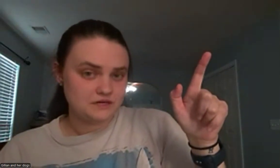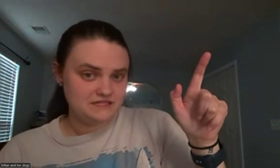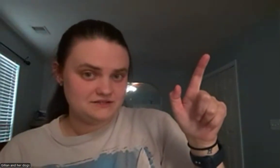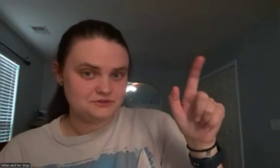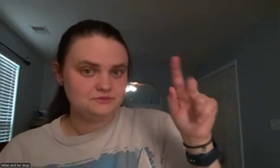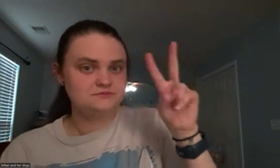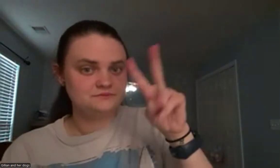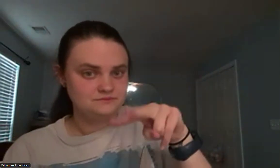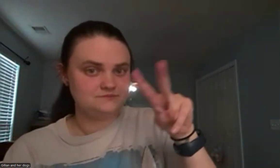22,